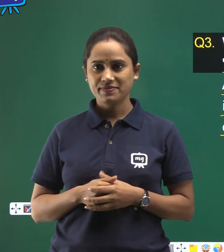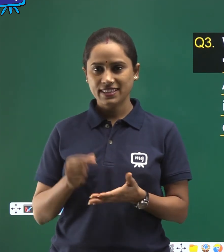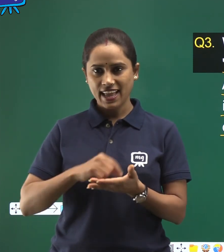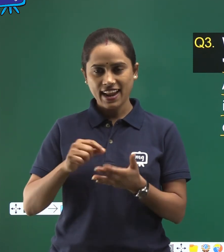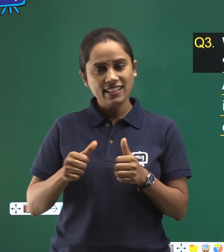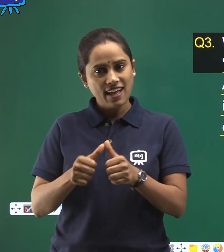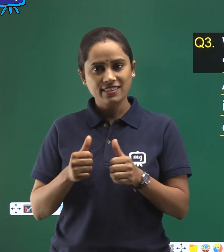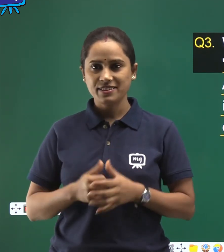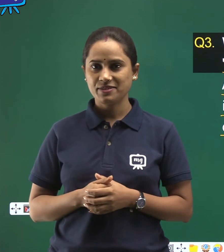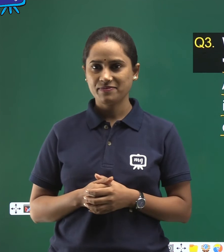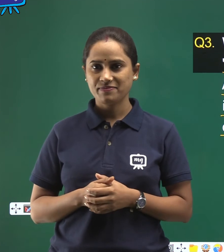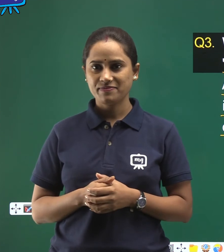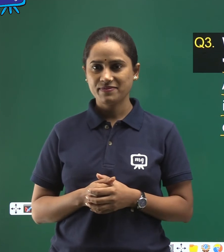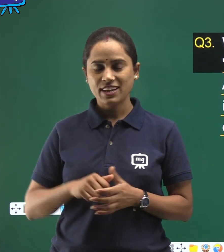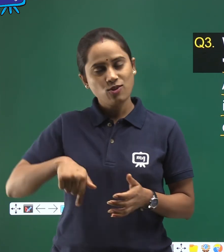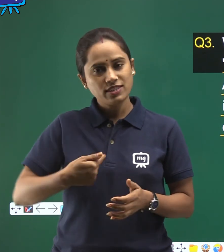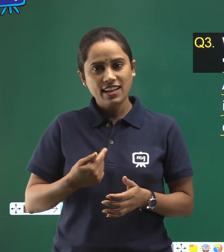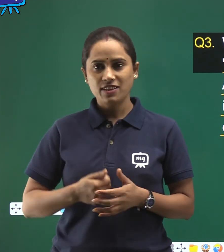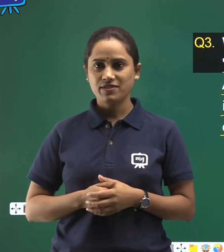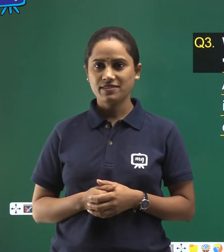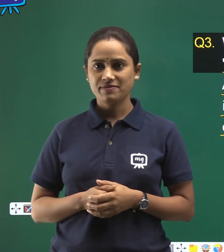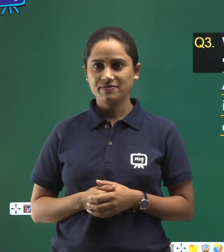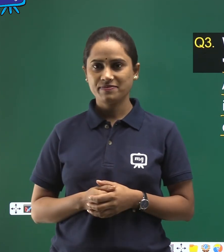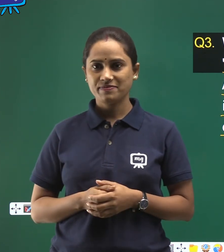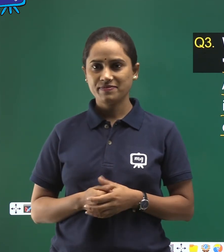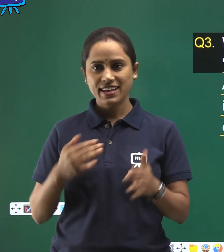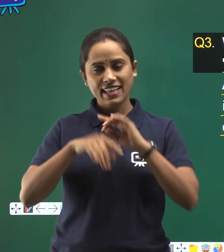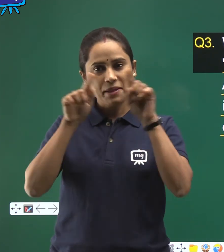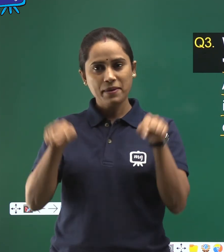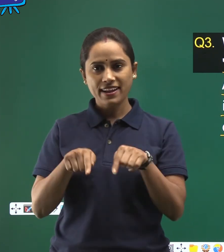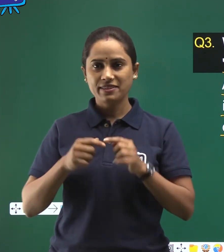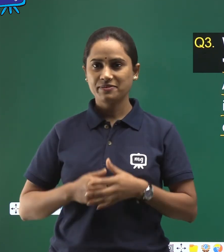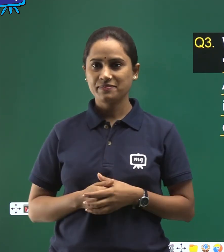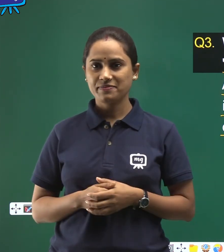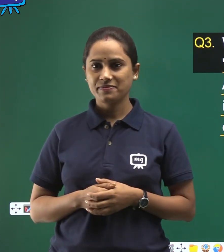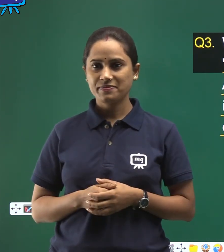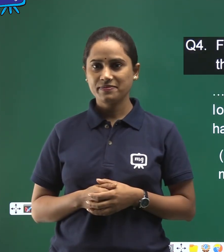Write the answer yourself in the bracket.